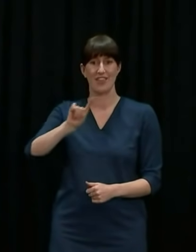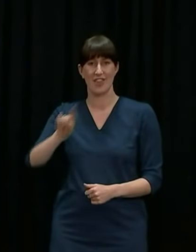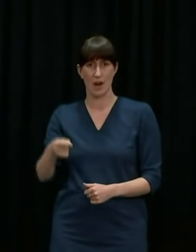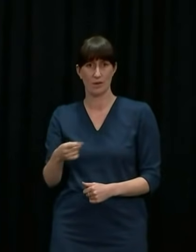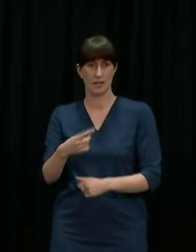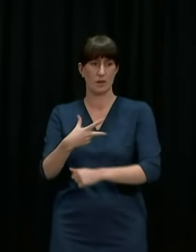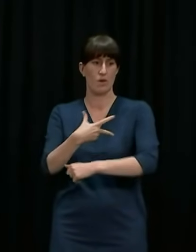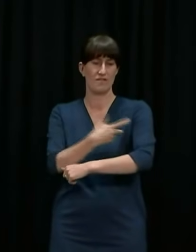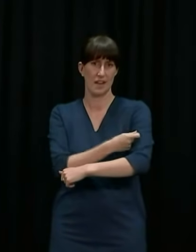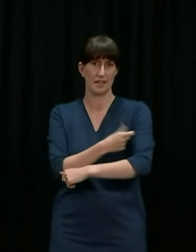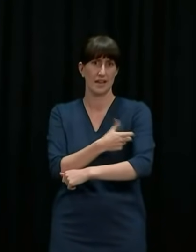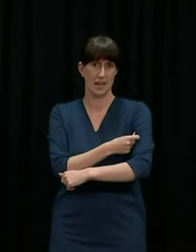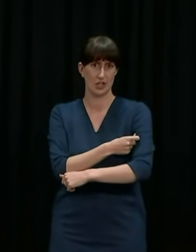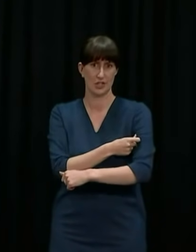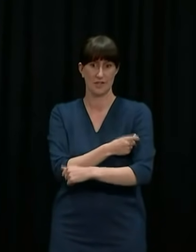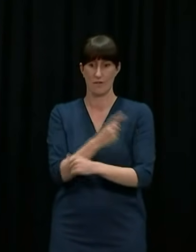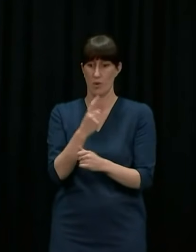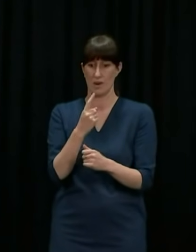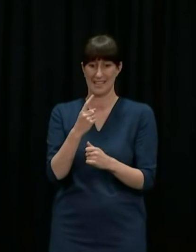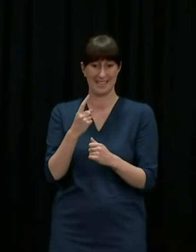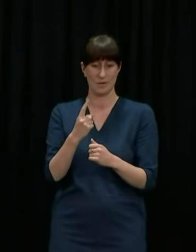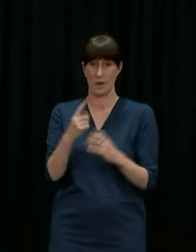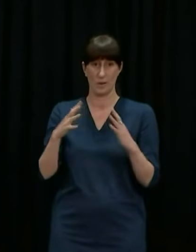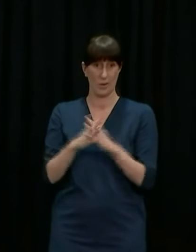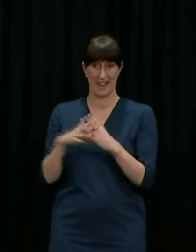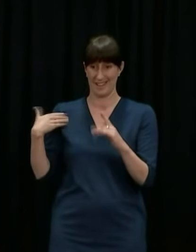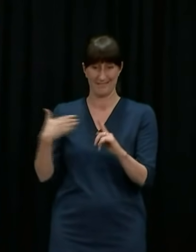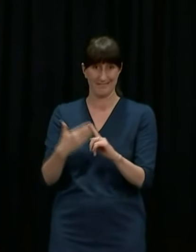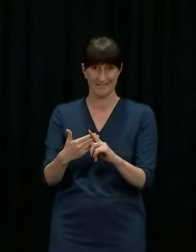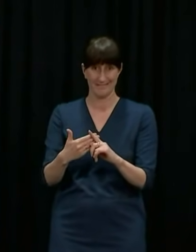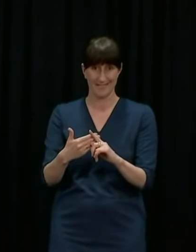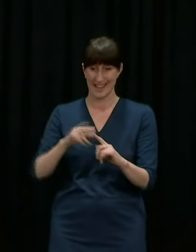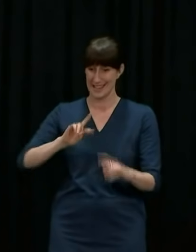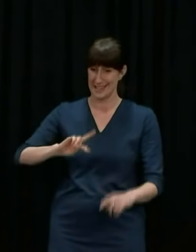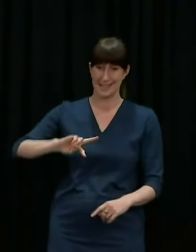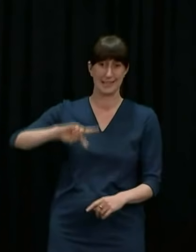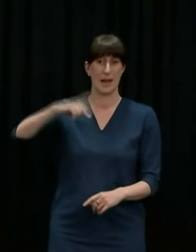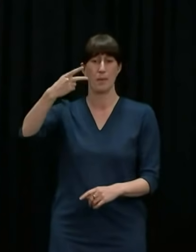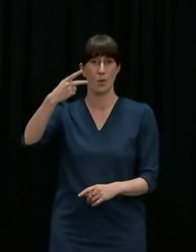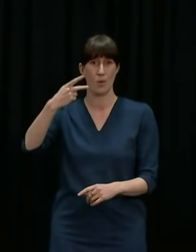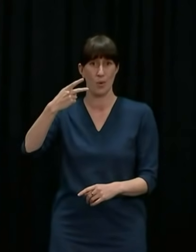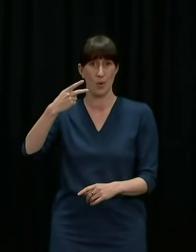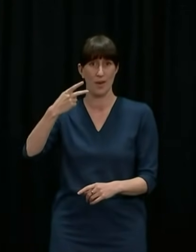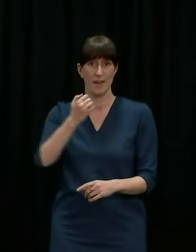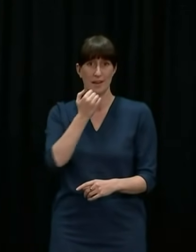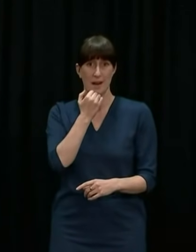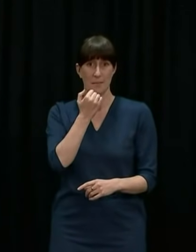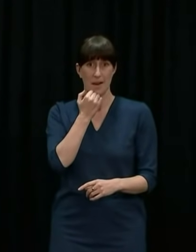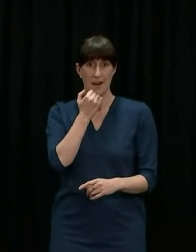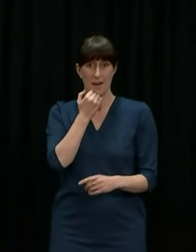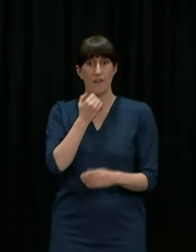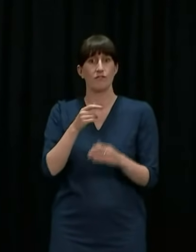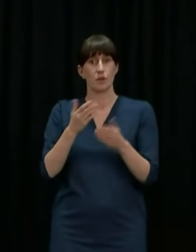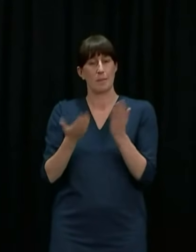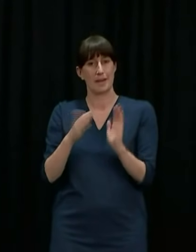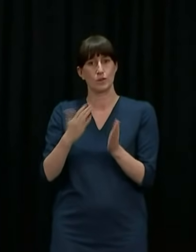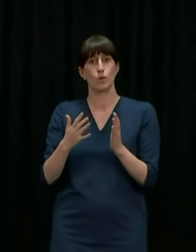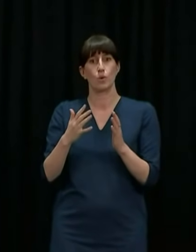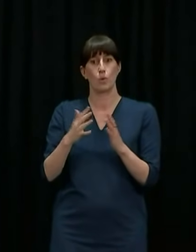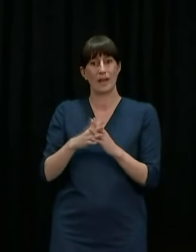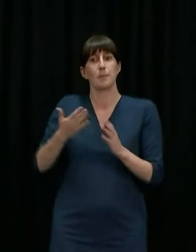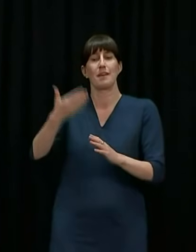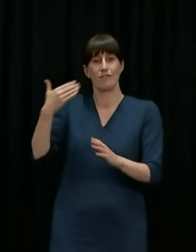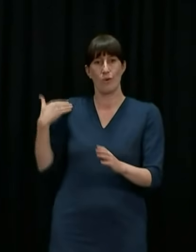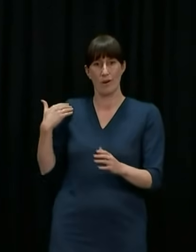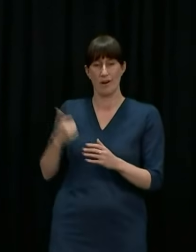19,691 vaccinations in the last 7 days. That's more than double the rate of vaccinations delivered in the previous week. And we